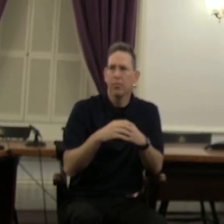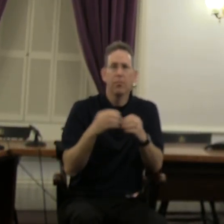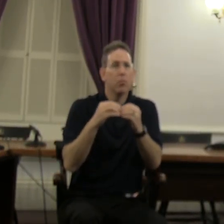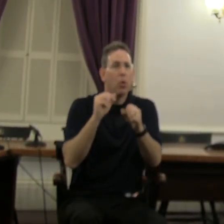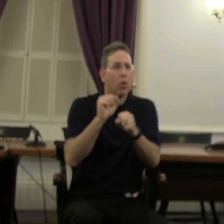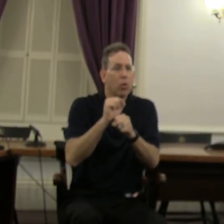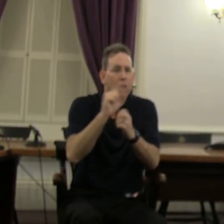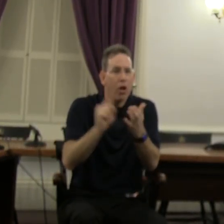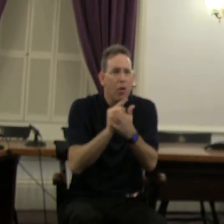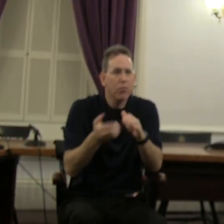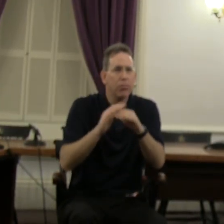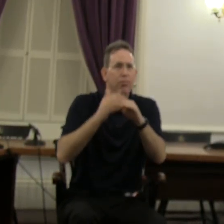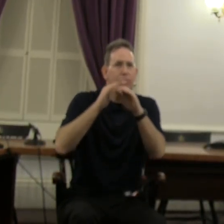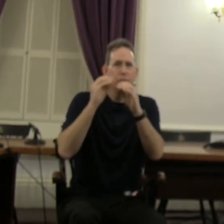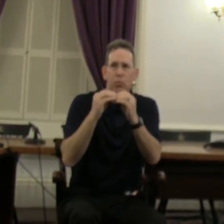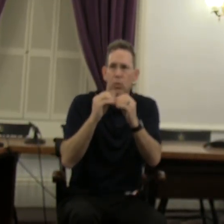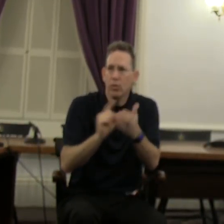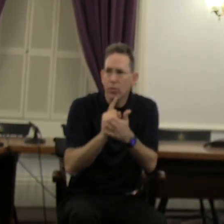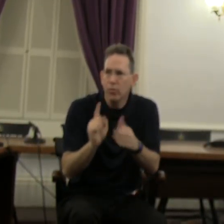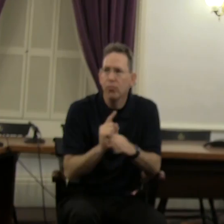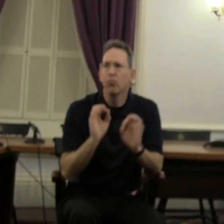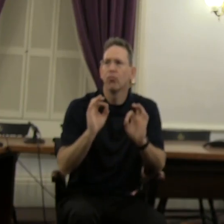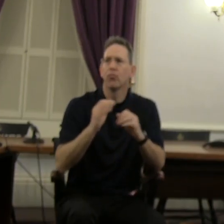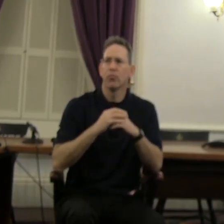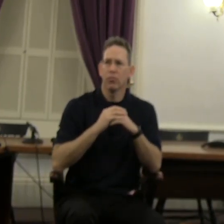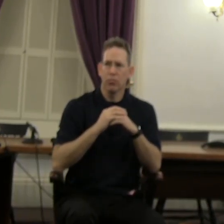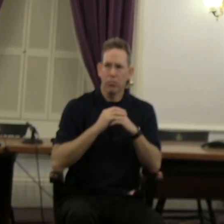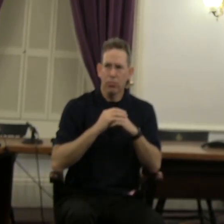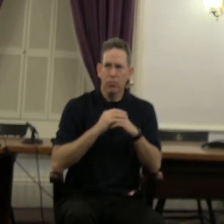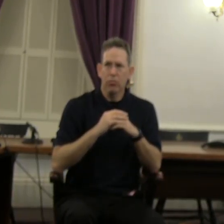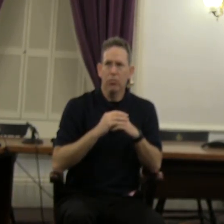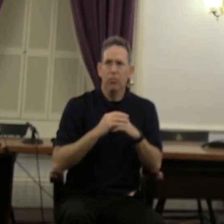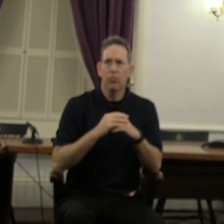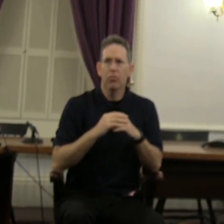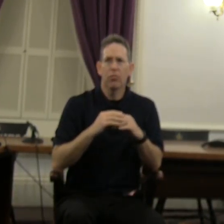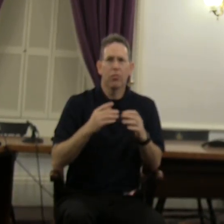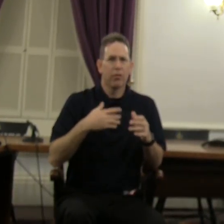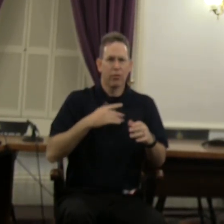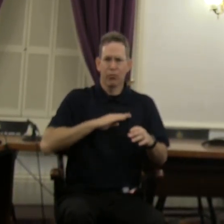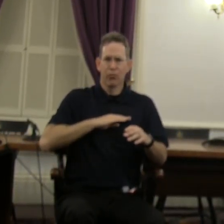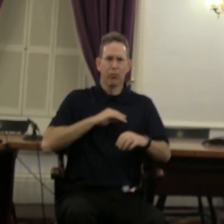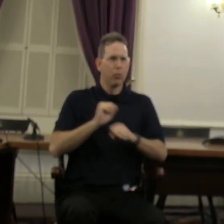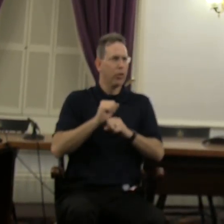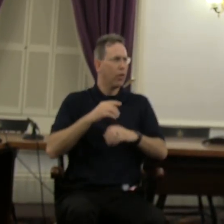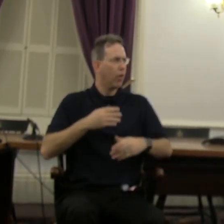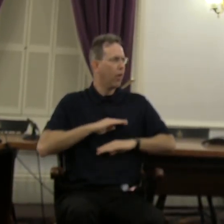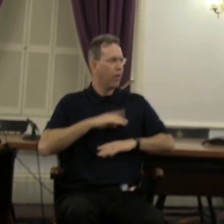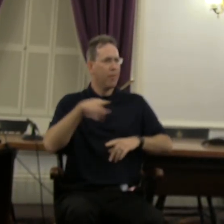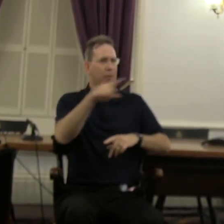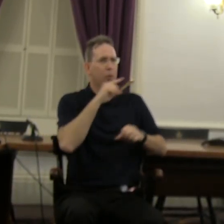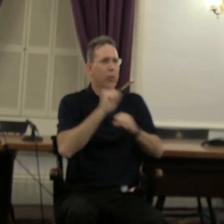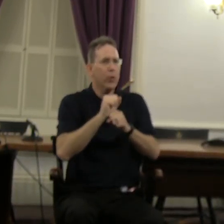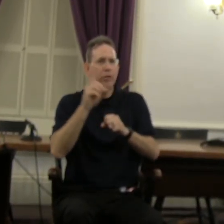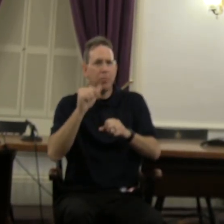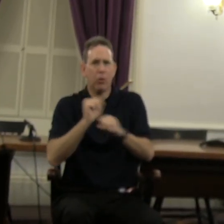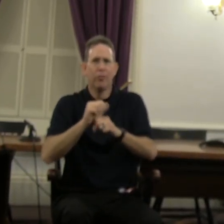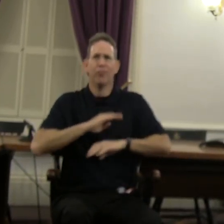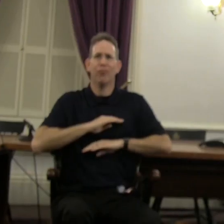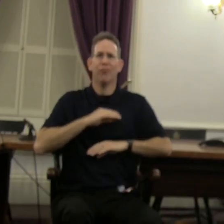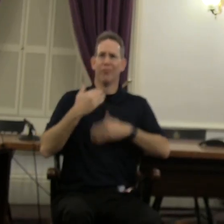will allow more people with disabilities to work and to work more while retaining vital health